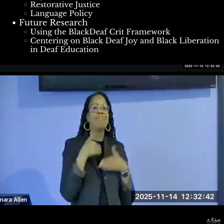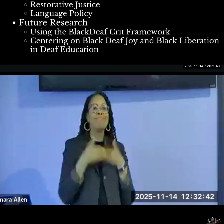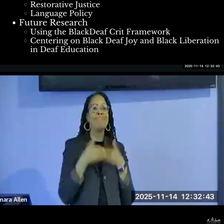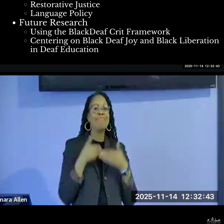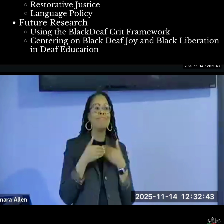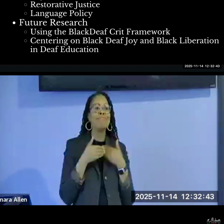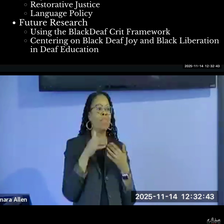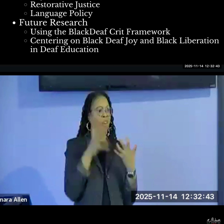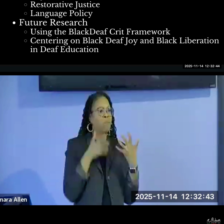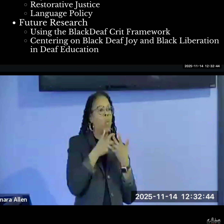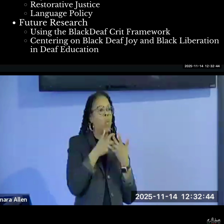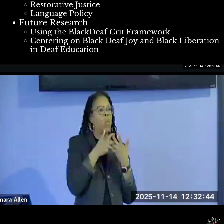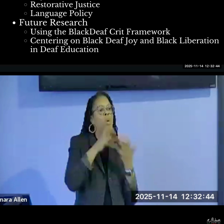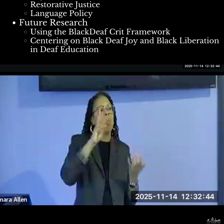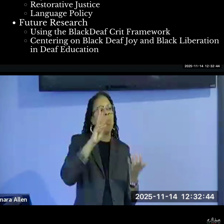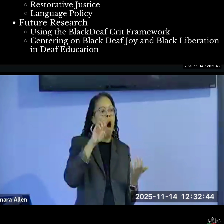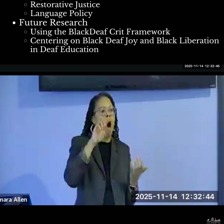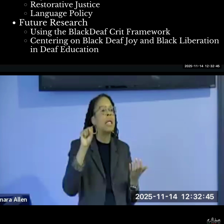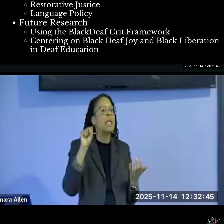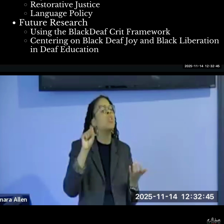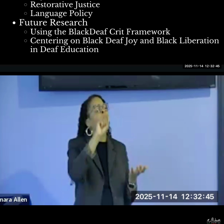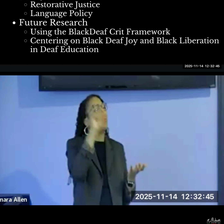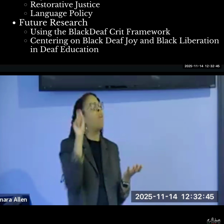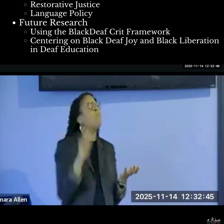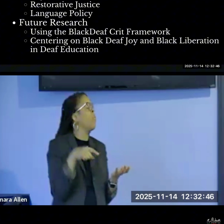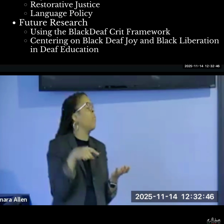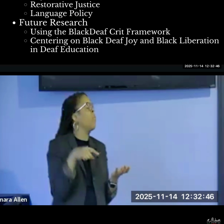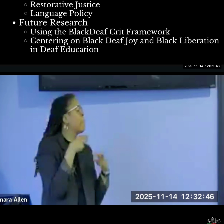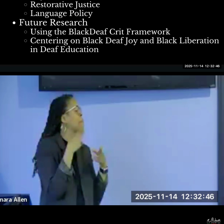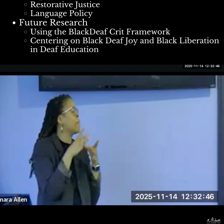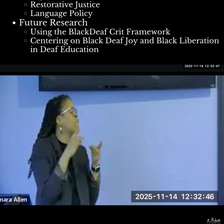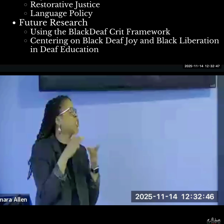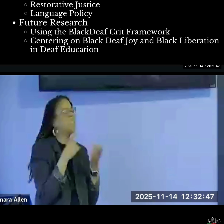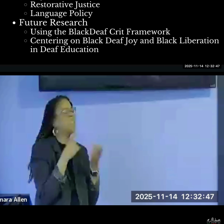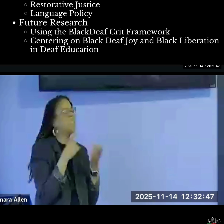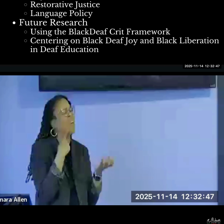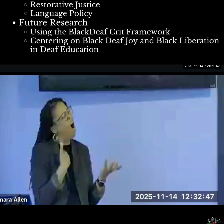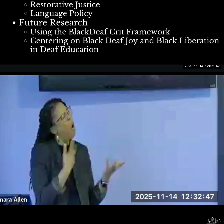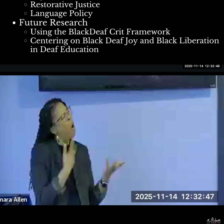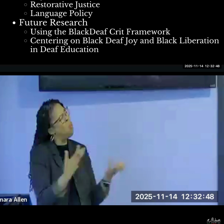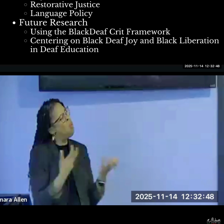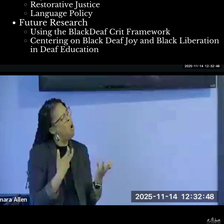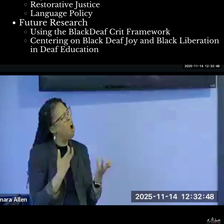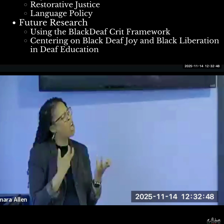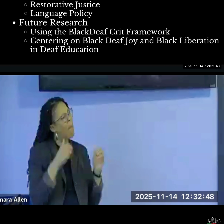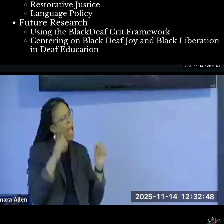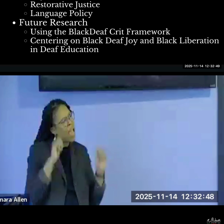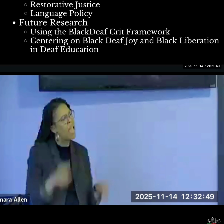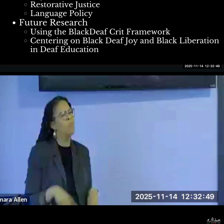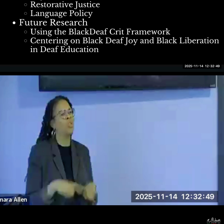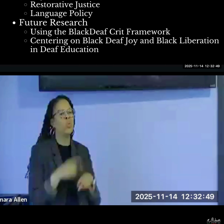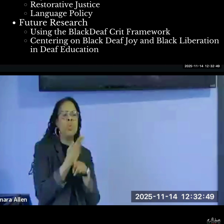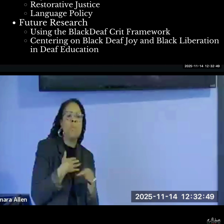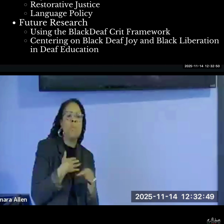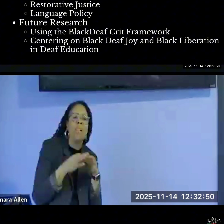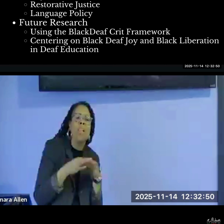using their Black English, but instead were forced to conform to the whiteness. Therefore,